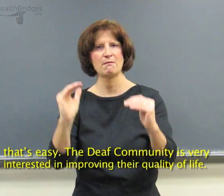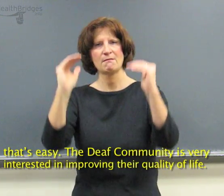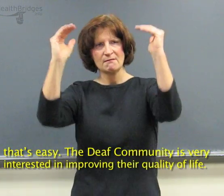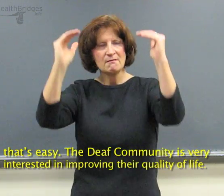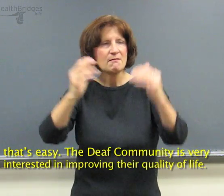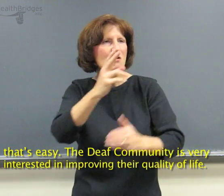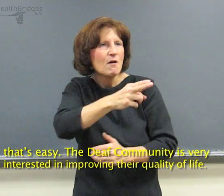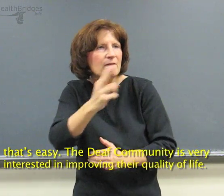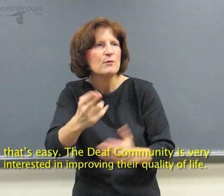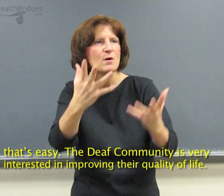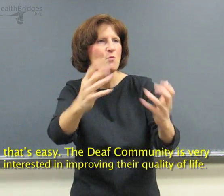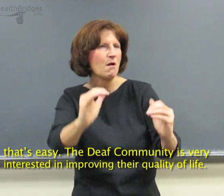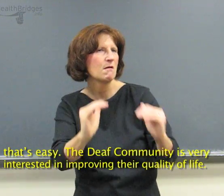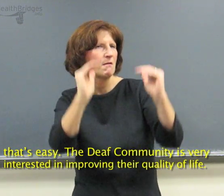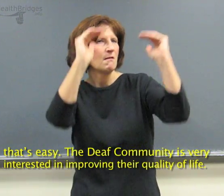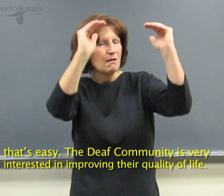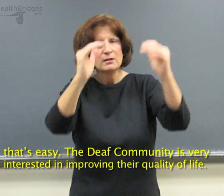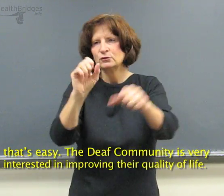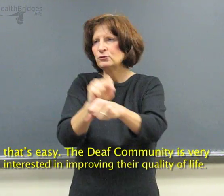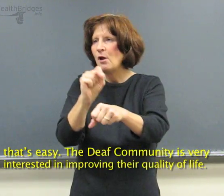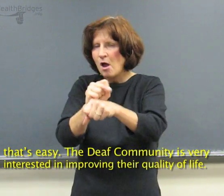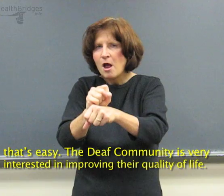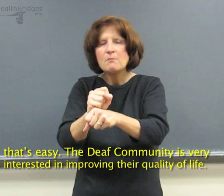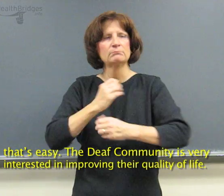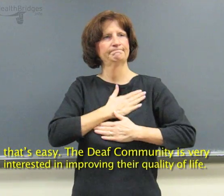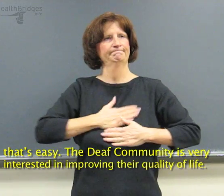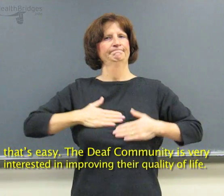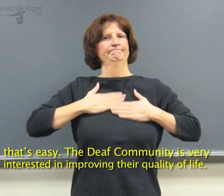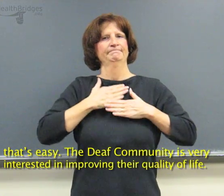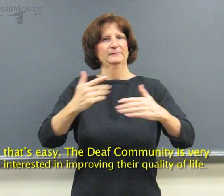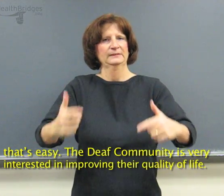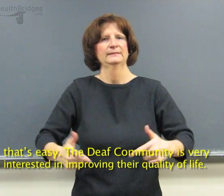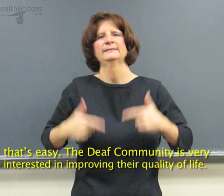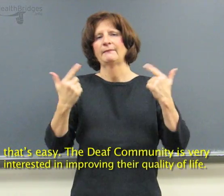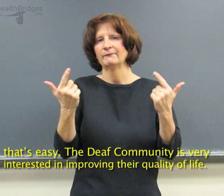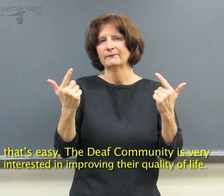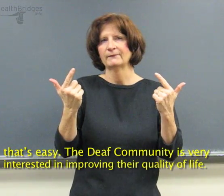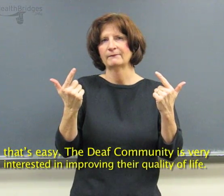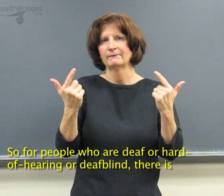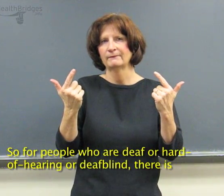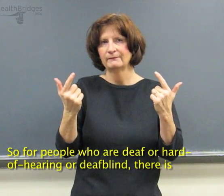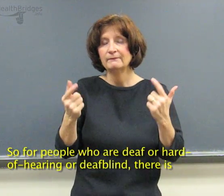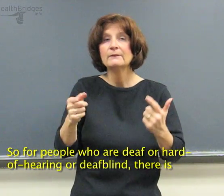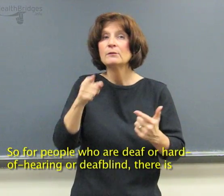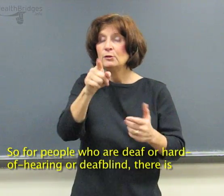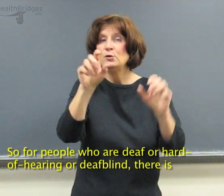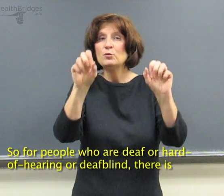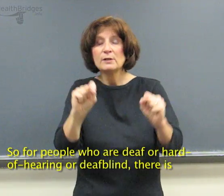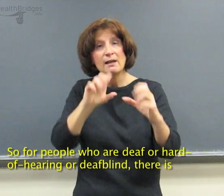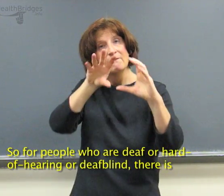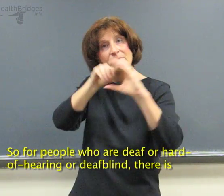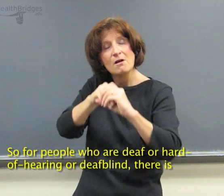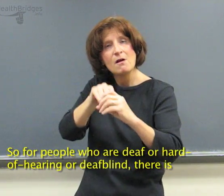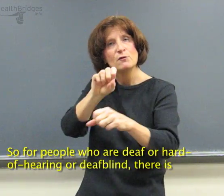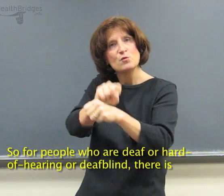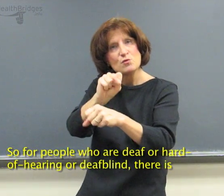have their communication improved, and face-to-face, that's usually the way that's easier. The deaf community